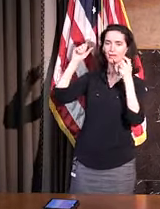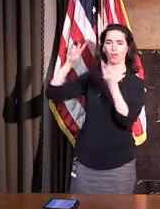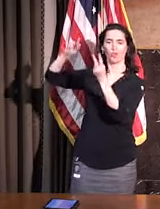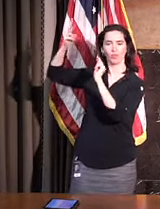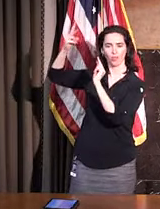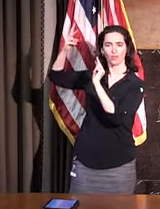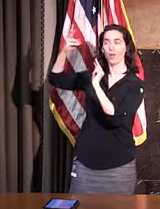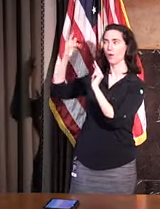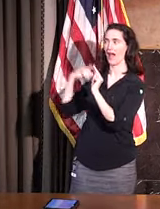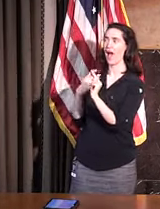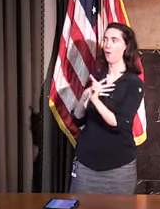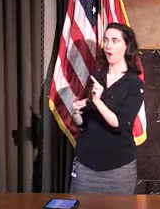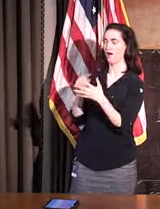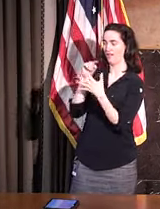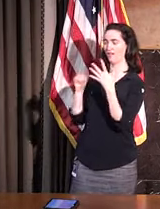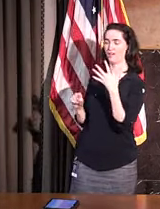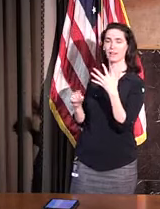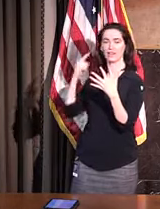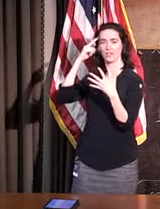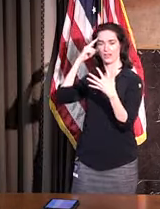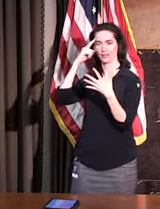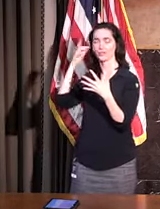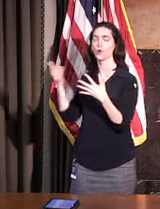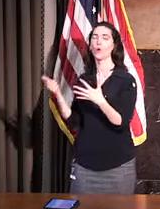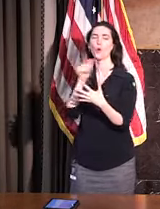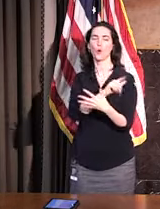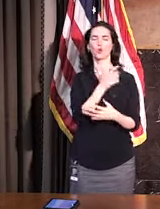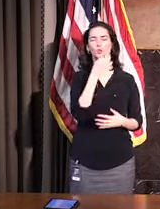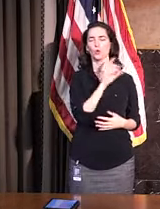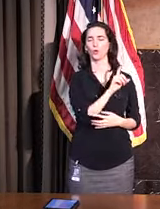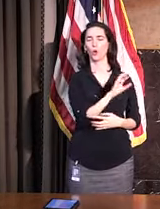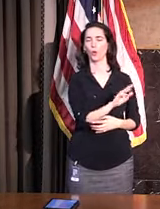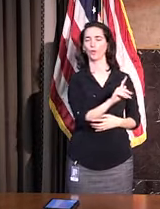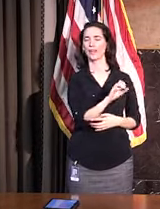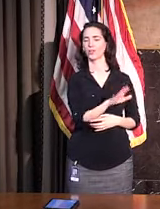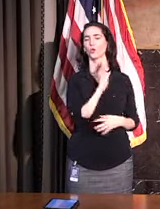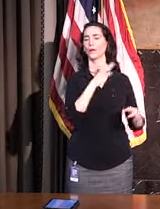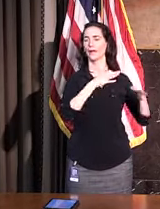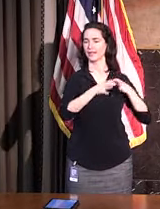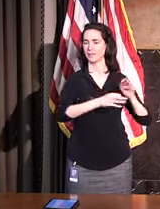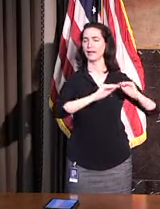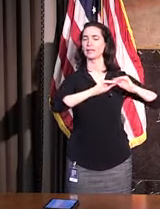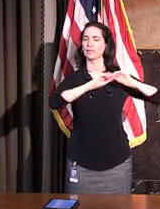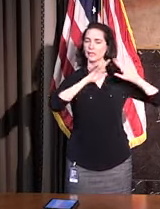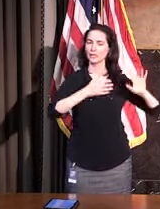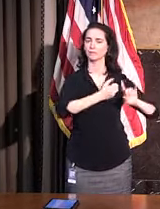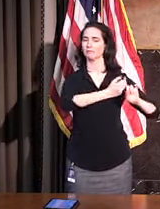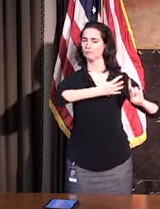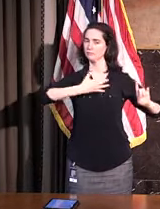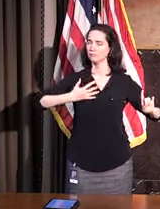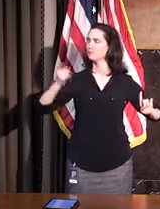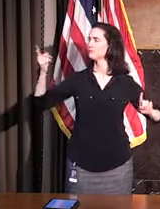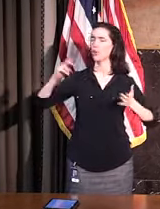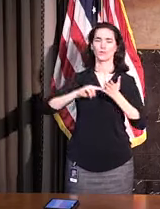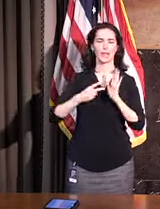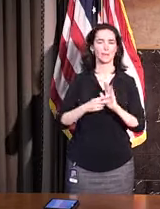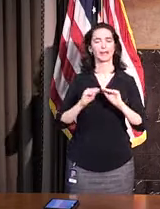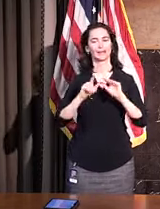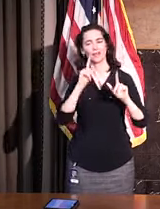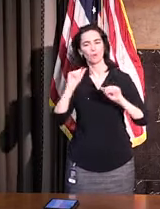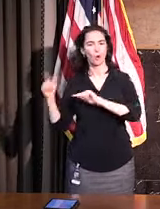in this guidance. And so we're going to ask Dr. Cantor in just a minute to come up and kind of walk through that and what it means in layman's